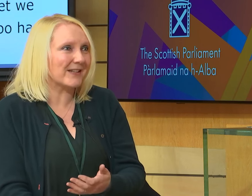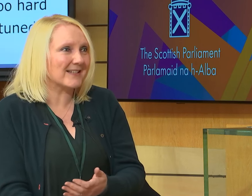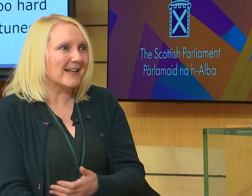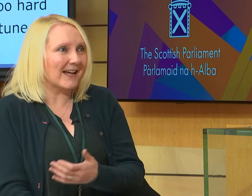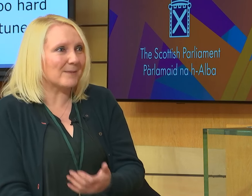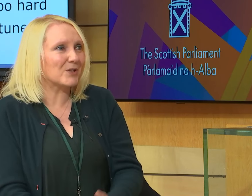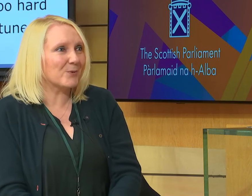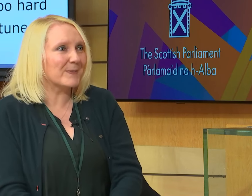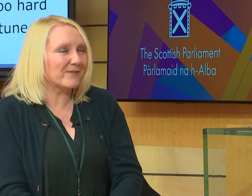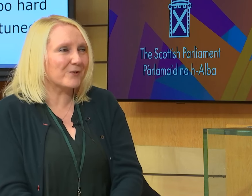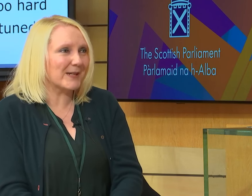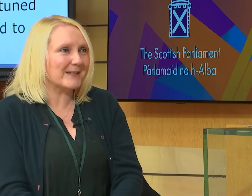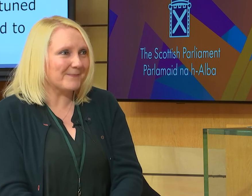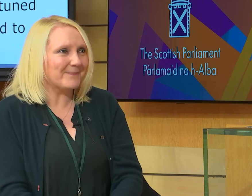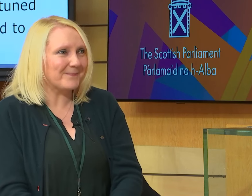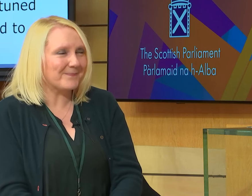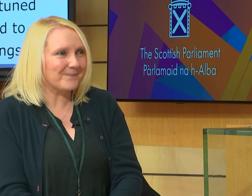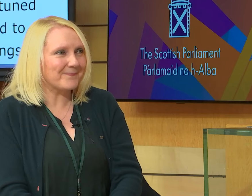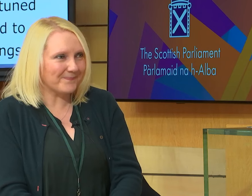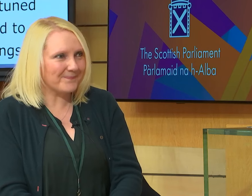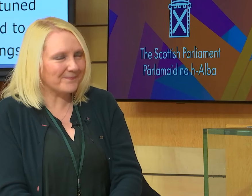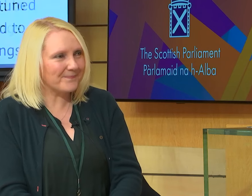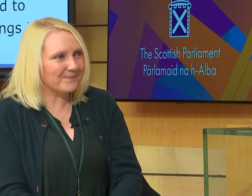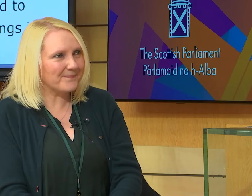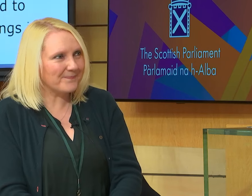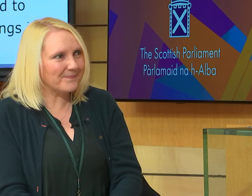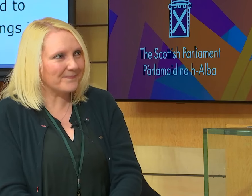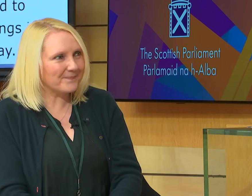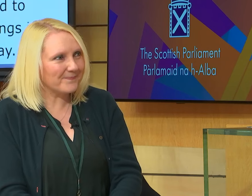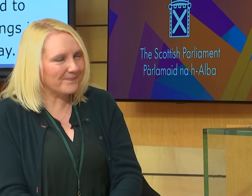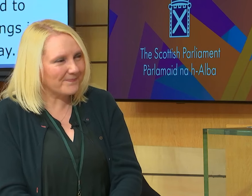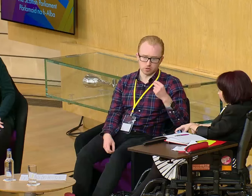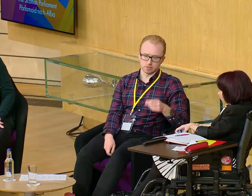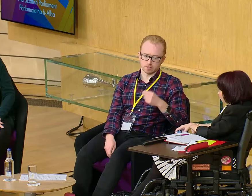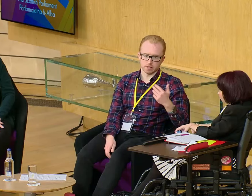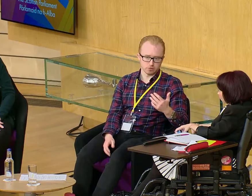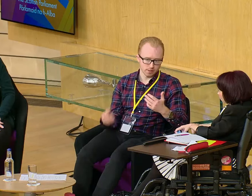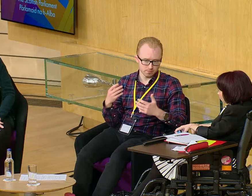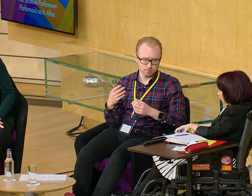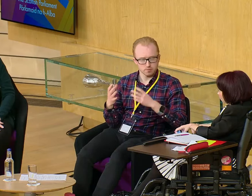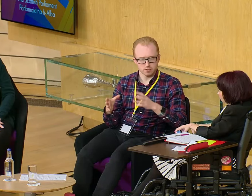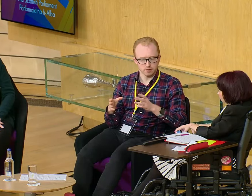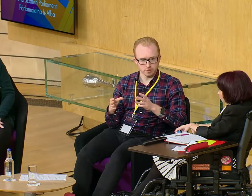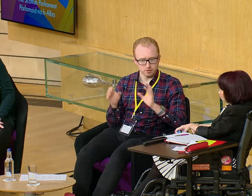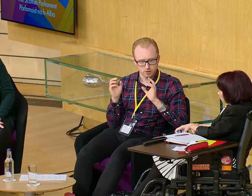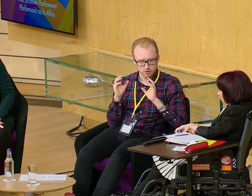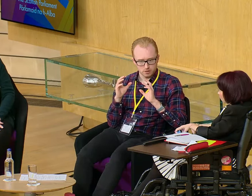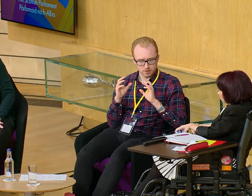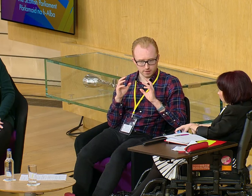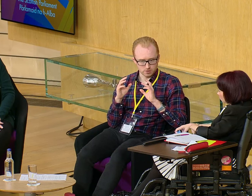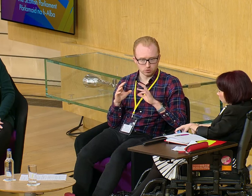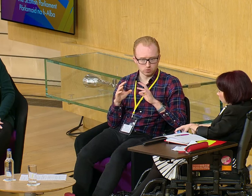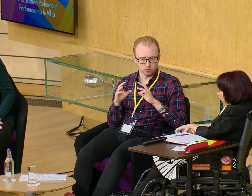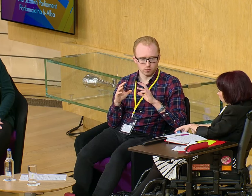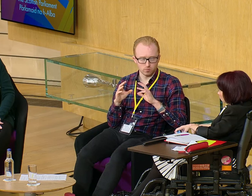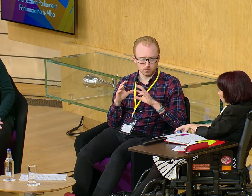tackle things in a much more meaningful way. It's really important. And briefly, Ryan. Yeah, and I think in the context of the hate crime side of things,